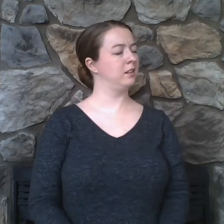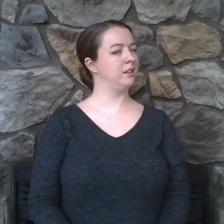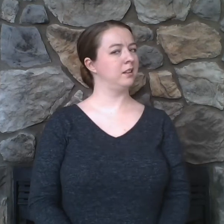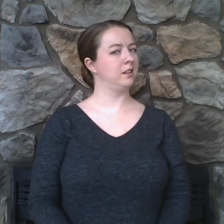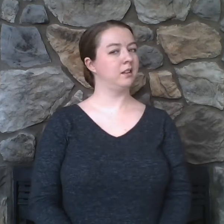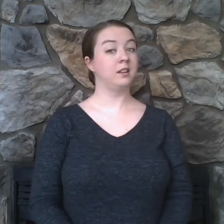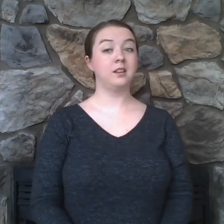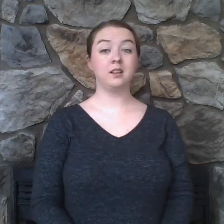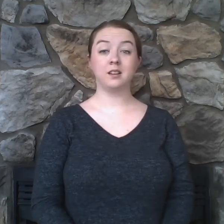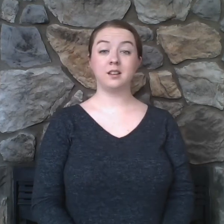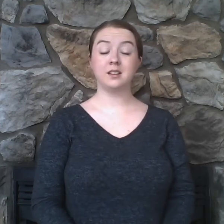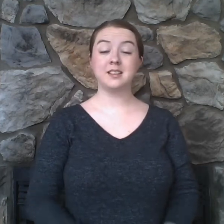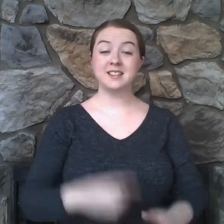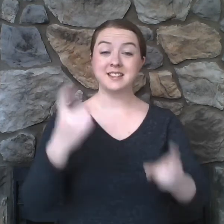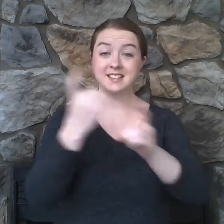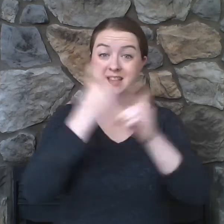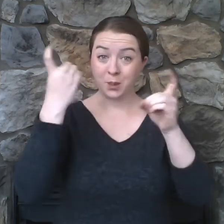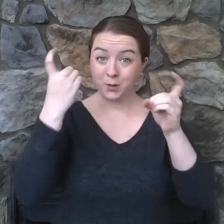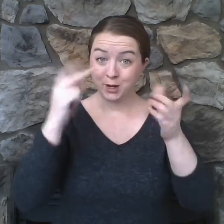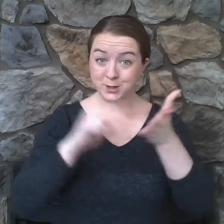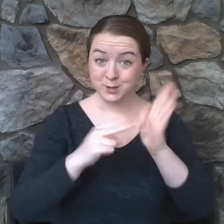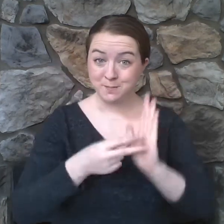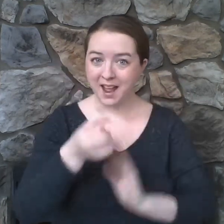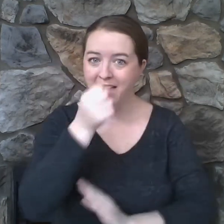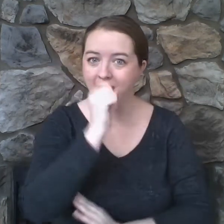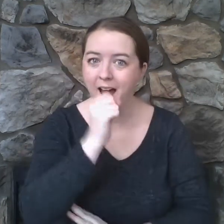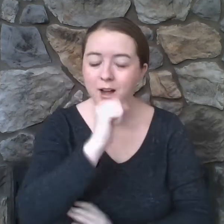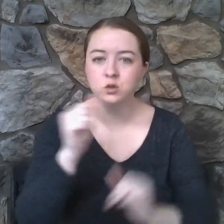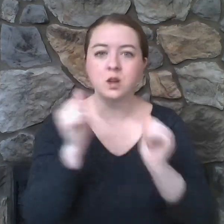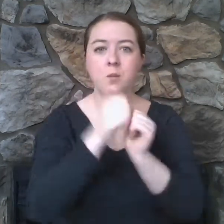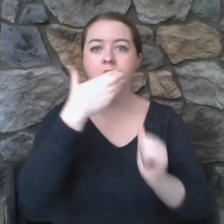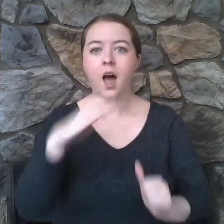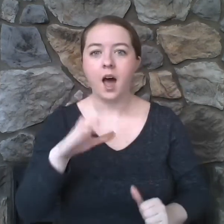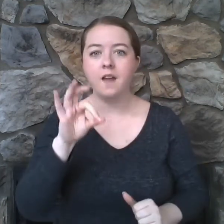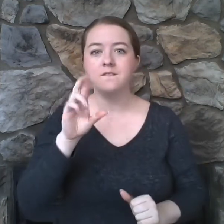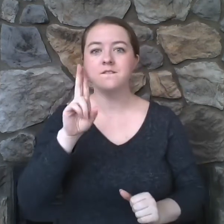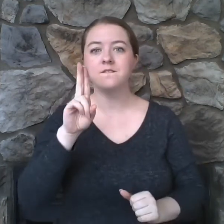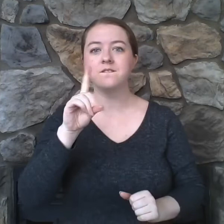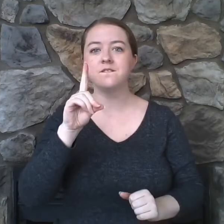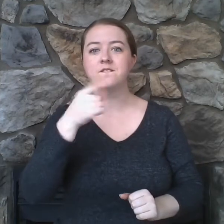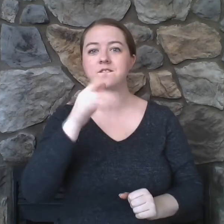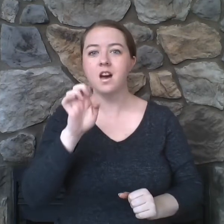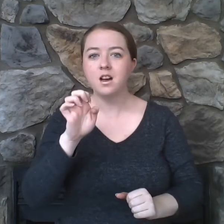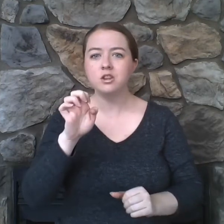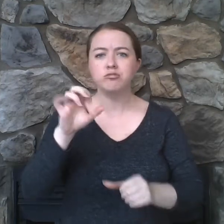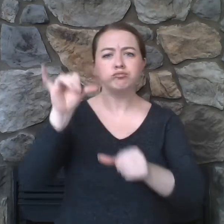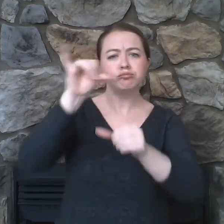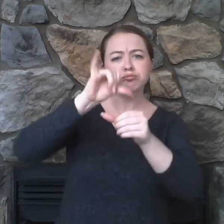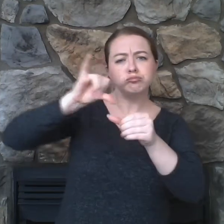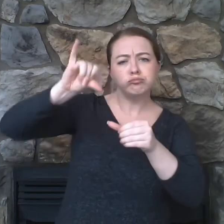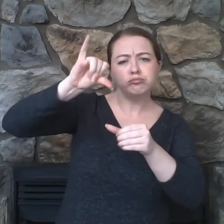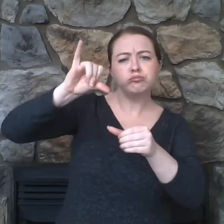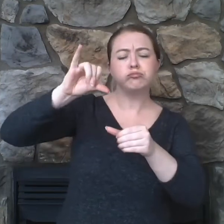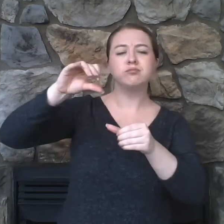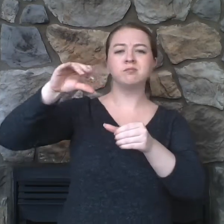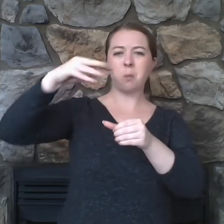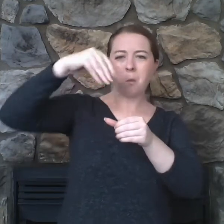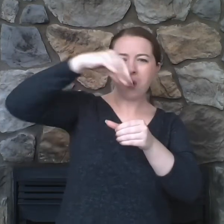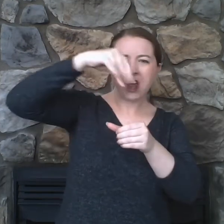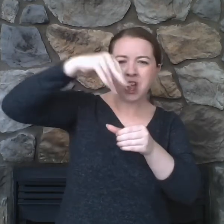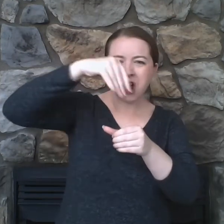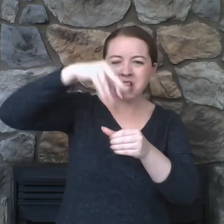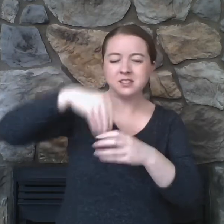Celebration meant ice cream with hot fudge and sprinkles. What